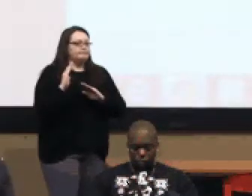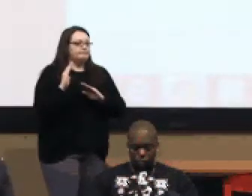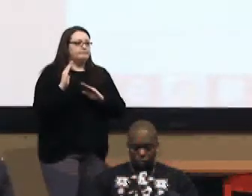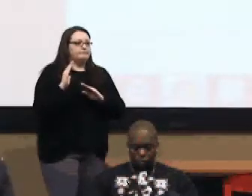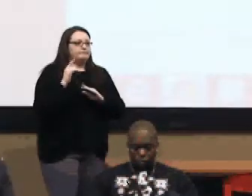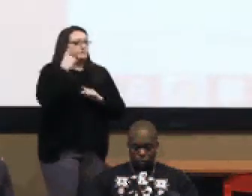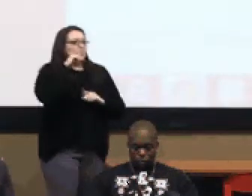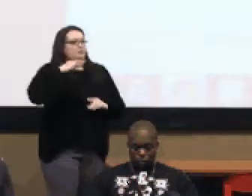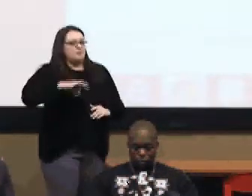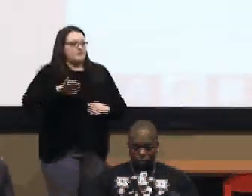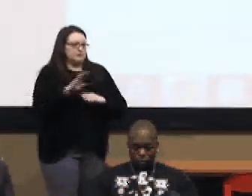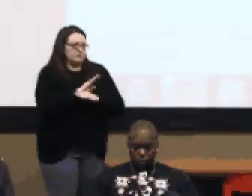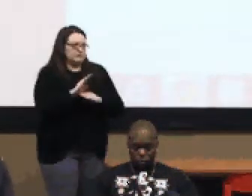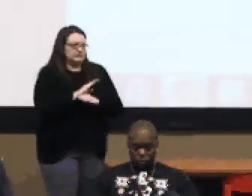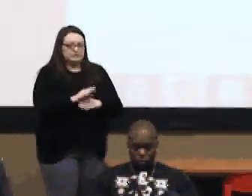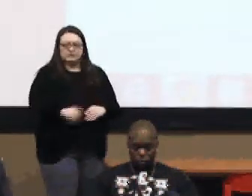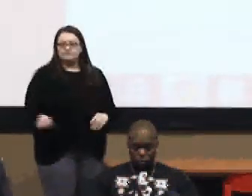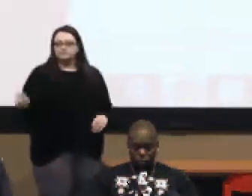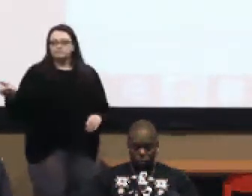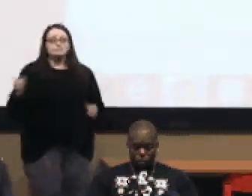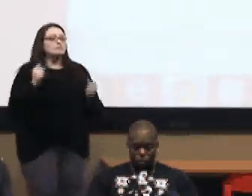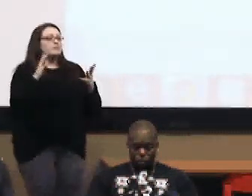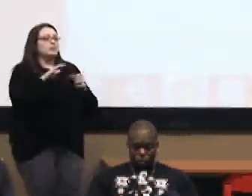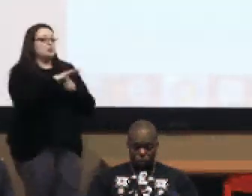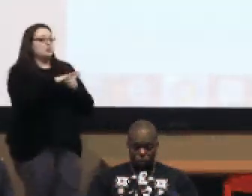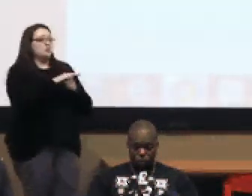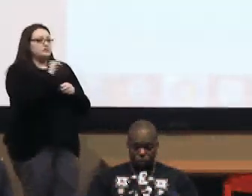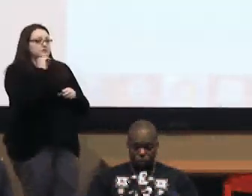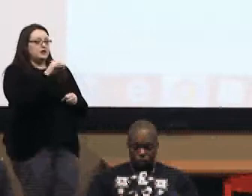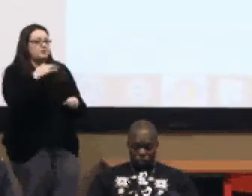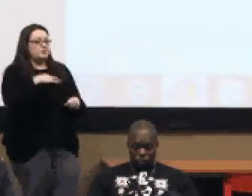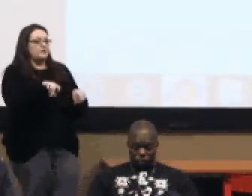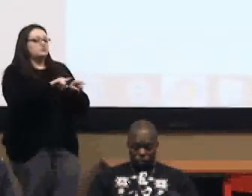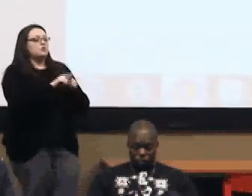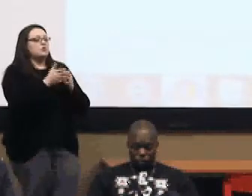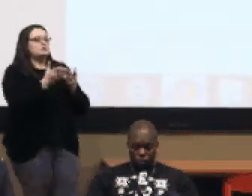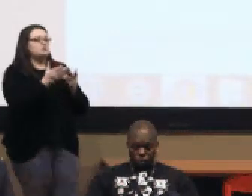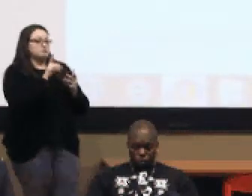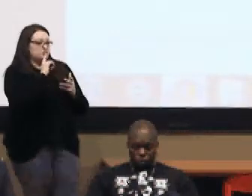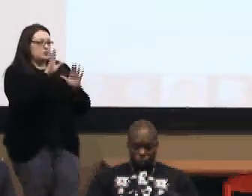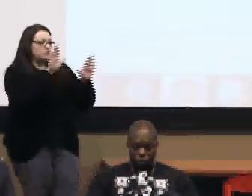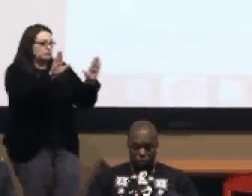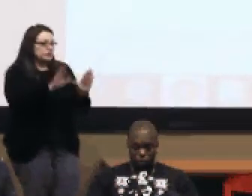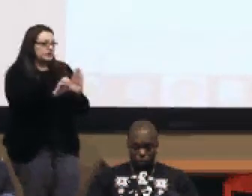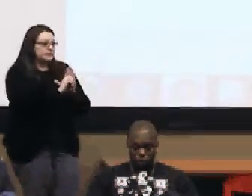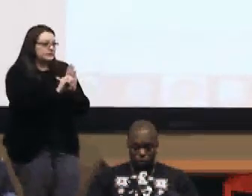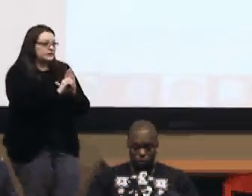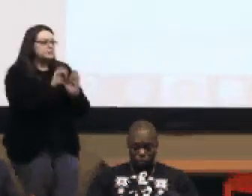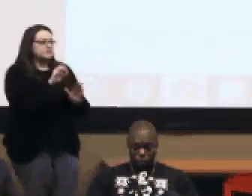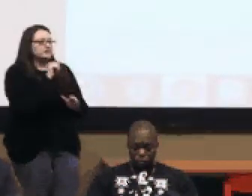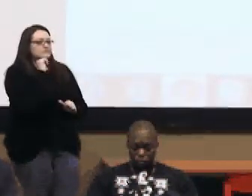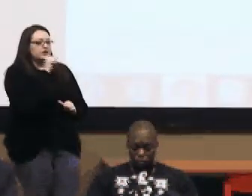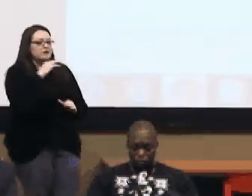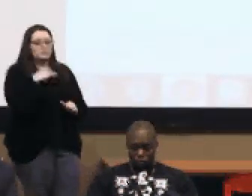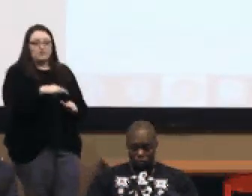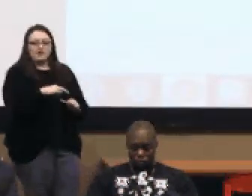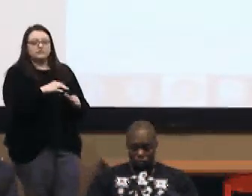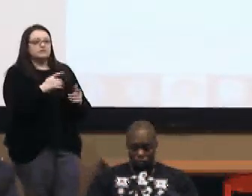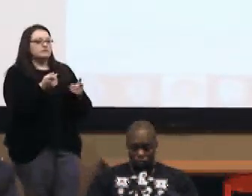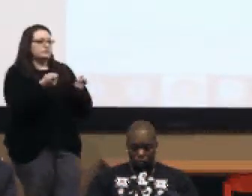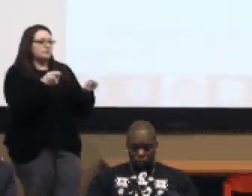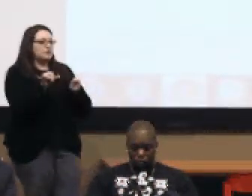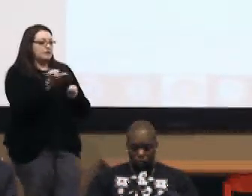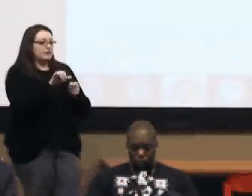for-profit. I think there are so many local nonprofits that also serve as great examples of nonprofits that are run like